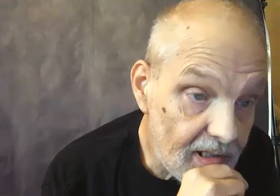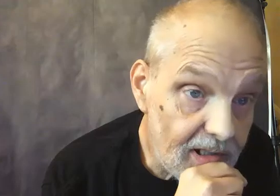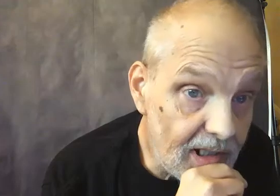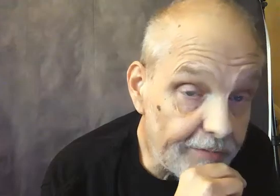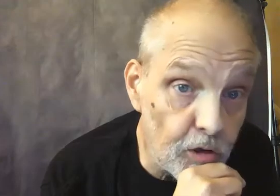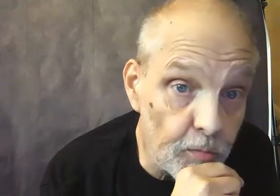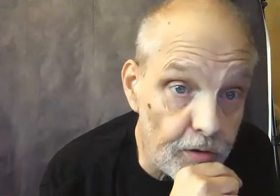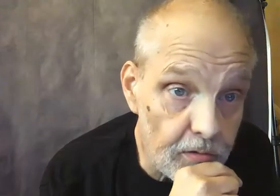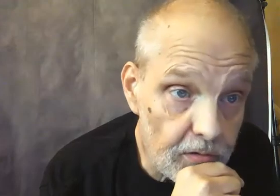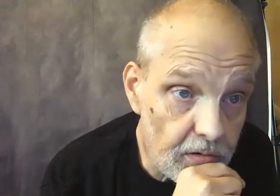deaf humor,